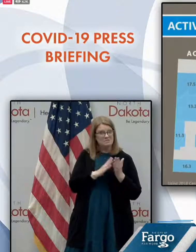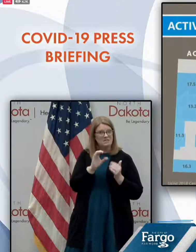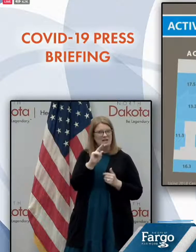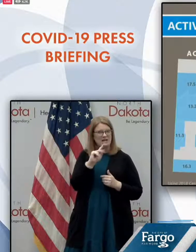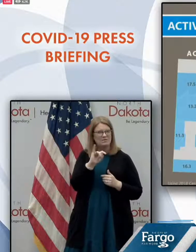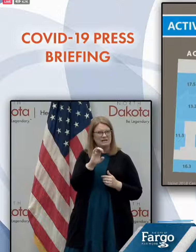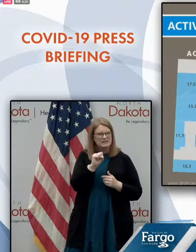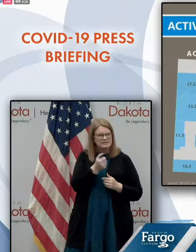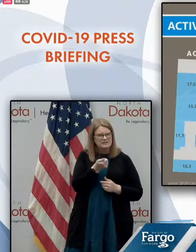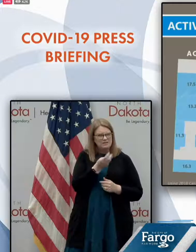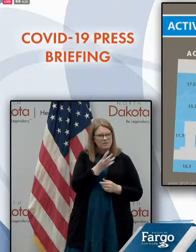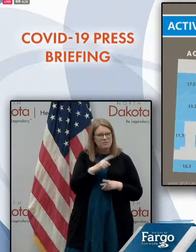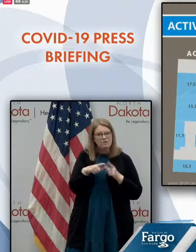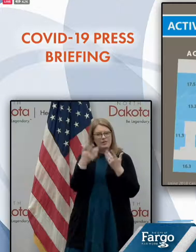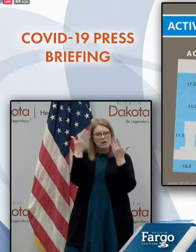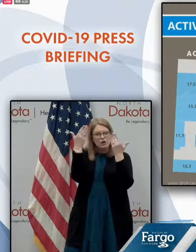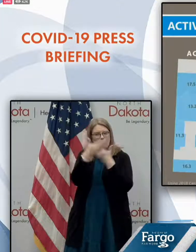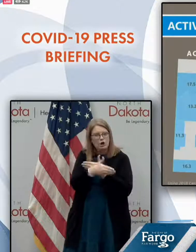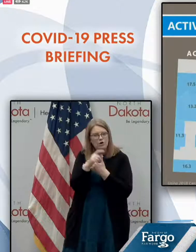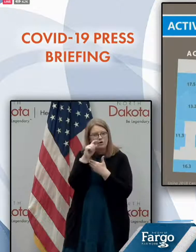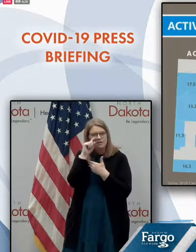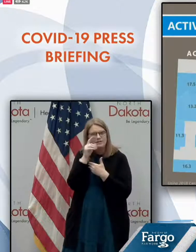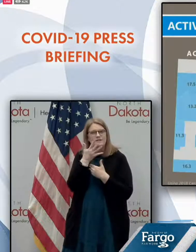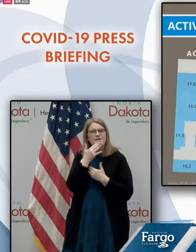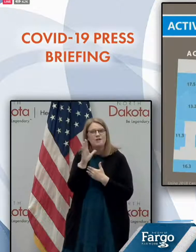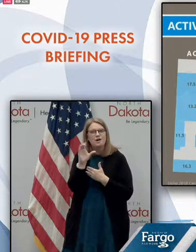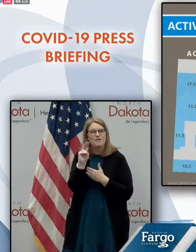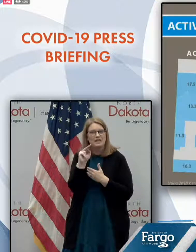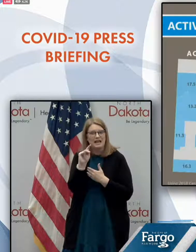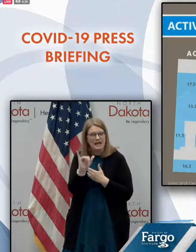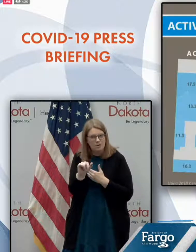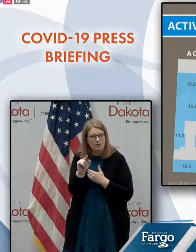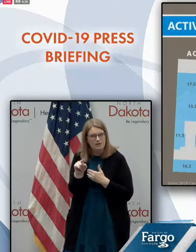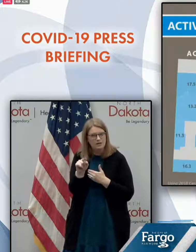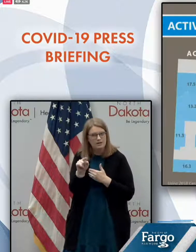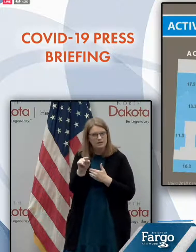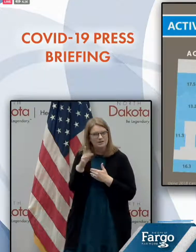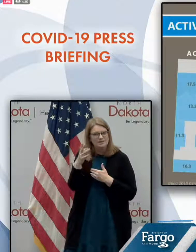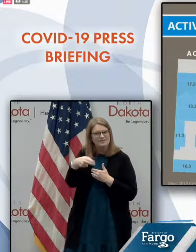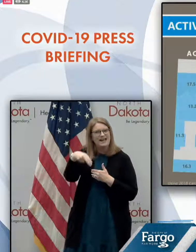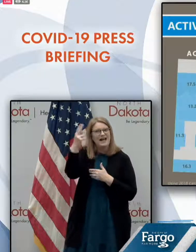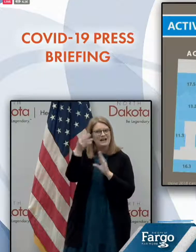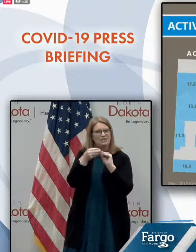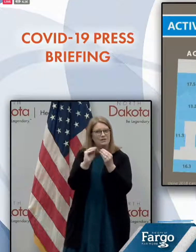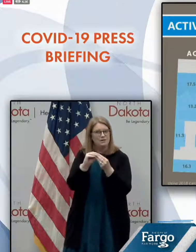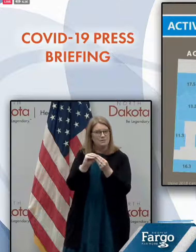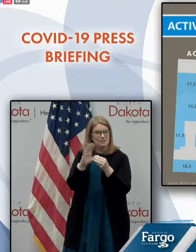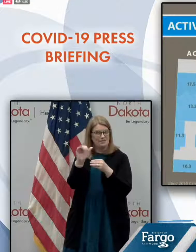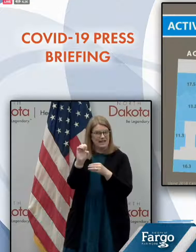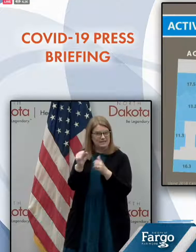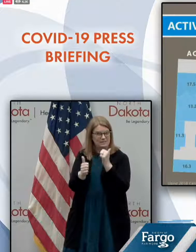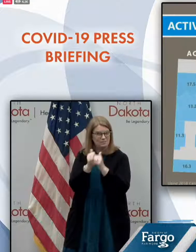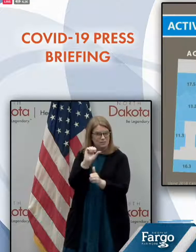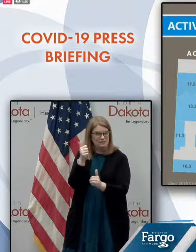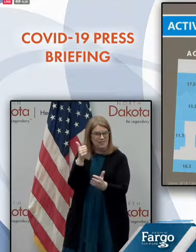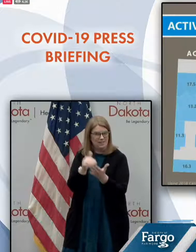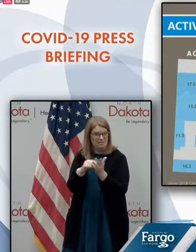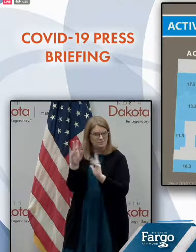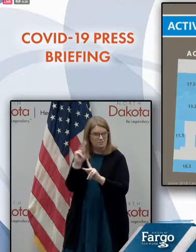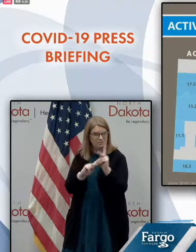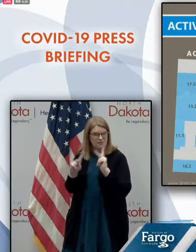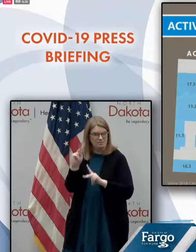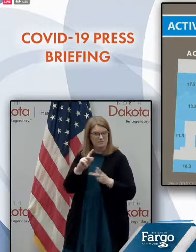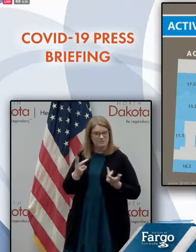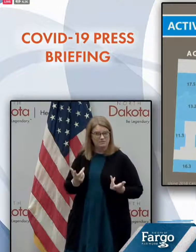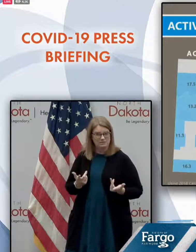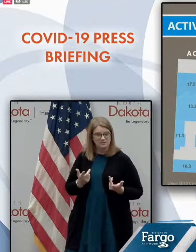counties. The darker the color of the county, the higher the number of cases per 10,000 residents. That again